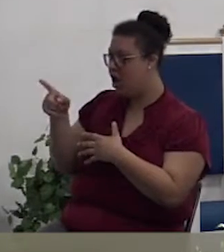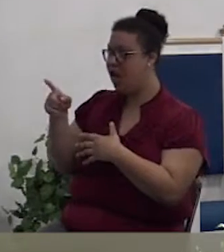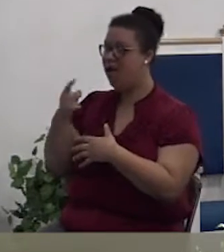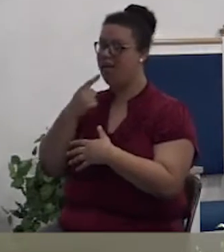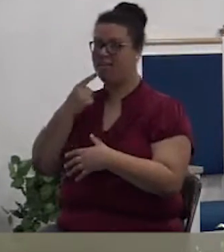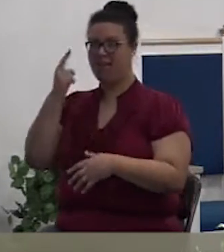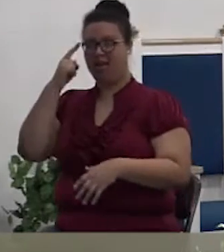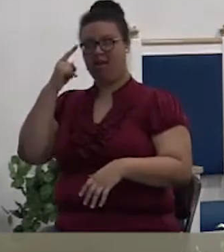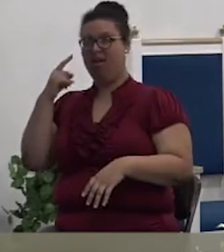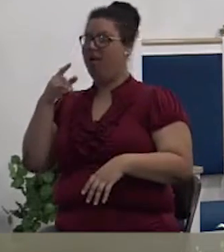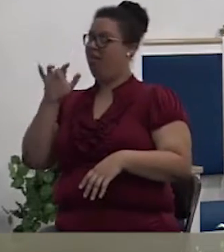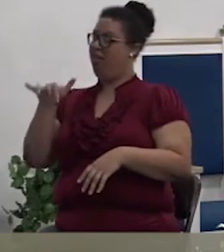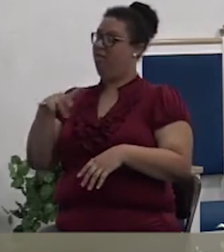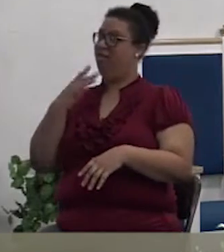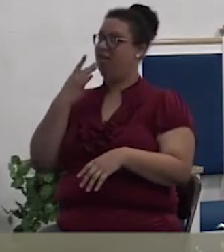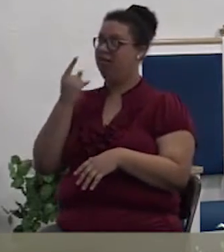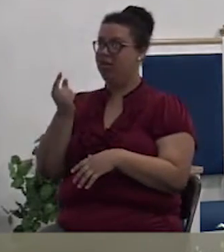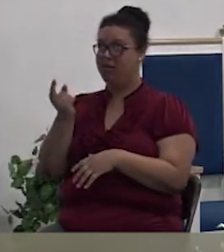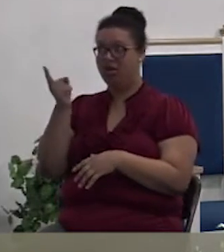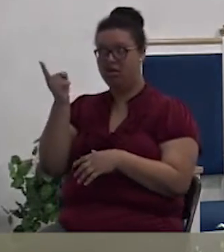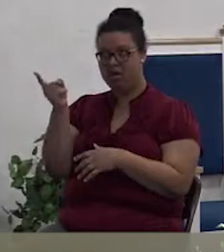good.